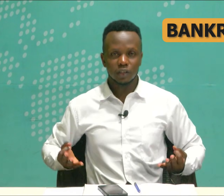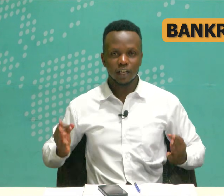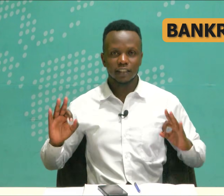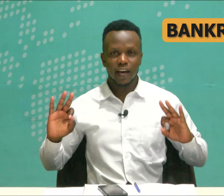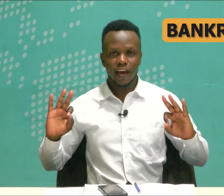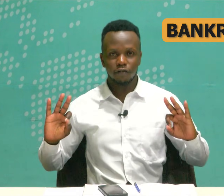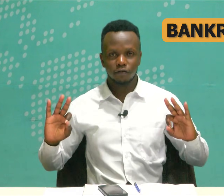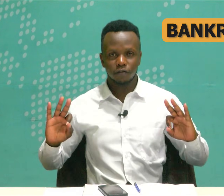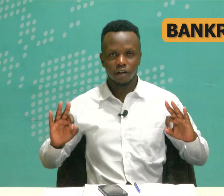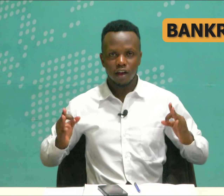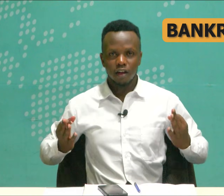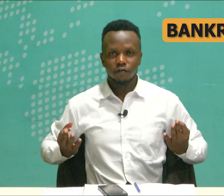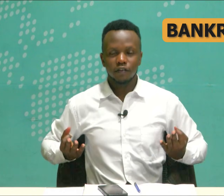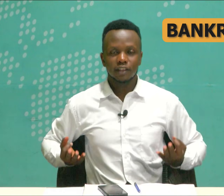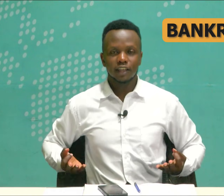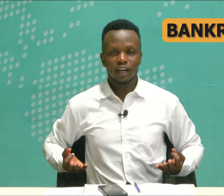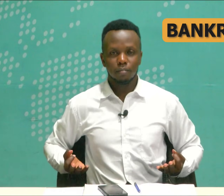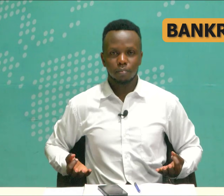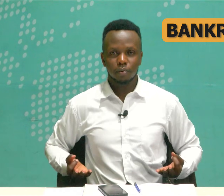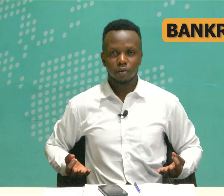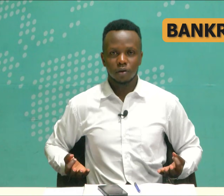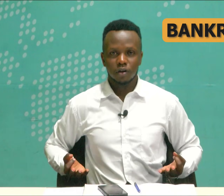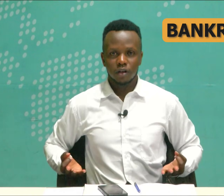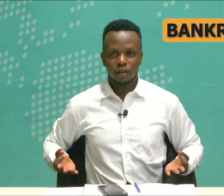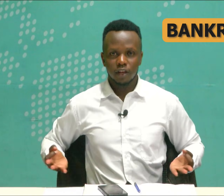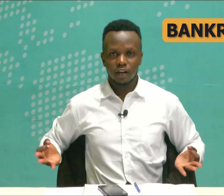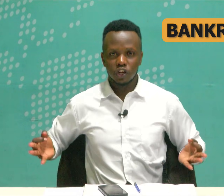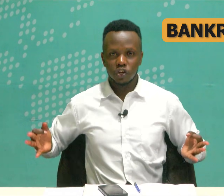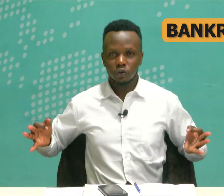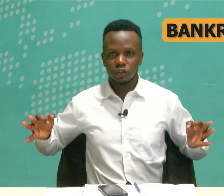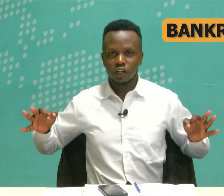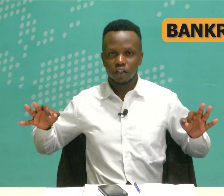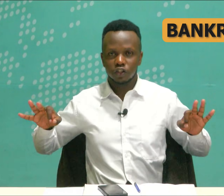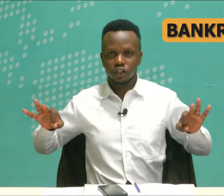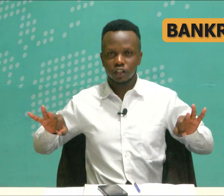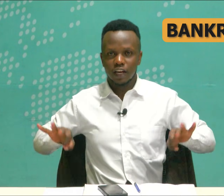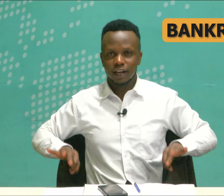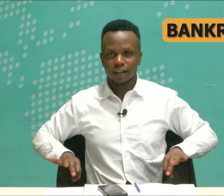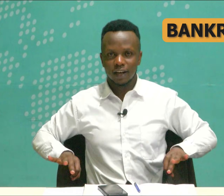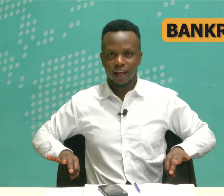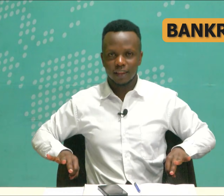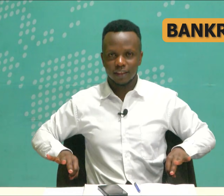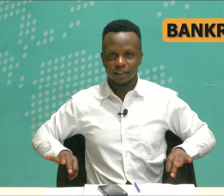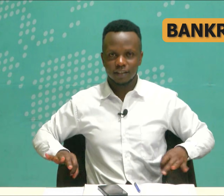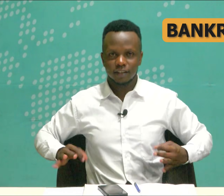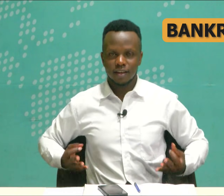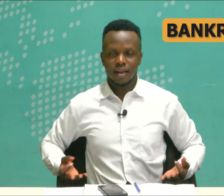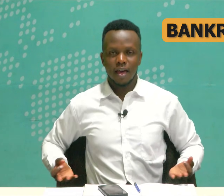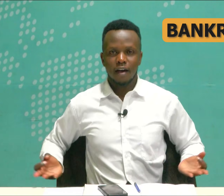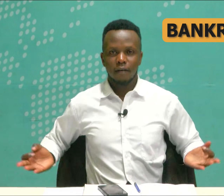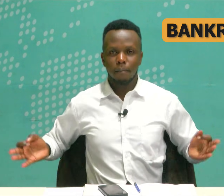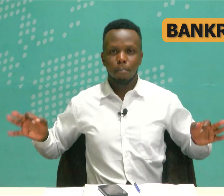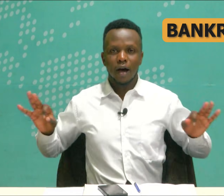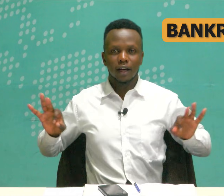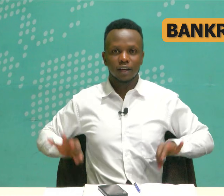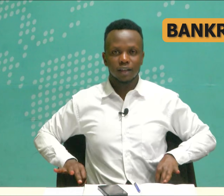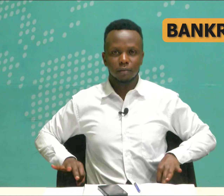letter F, facing up, then you just turn like this. Bankrupt,